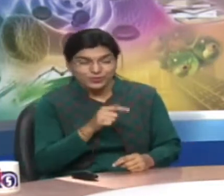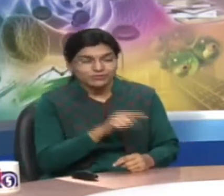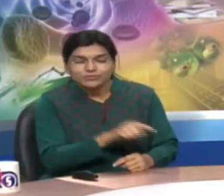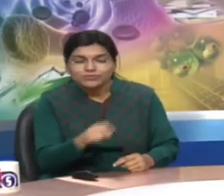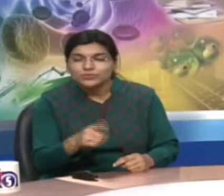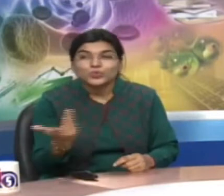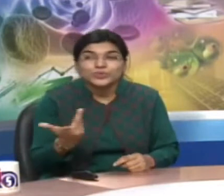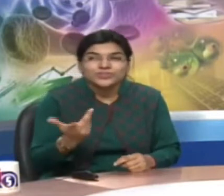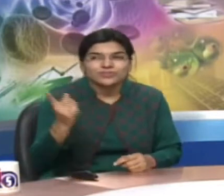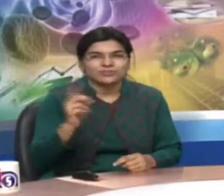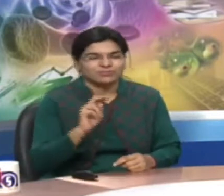Choosing one dress.